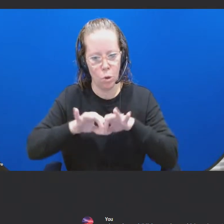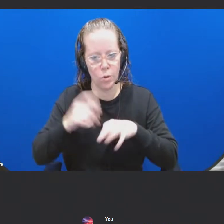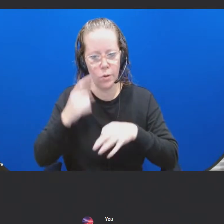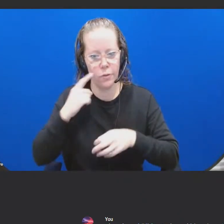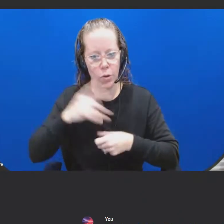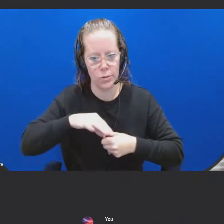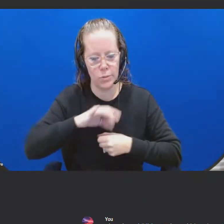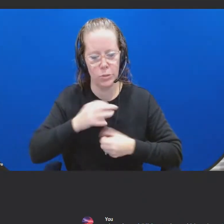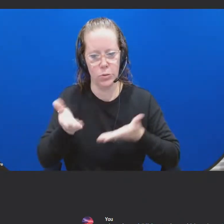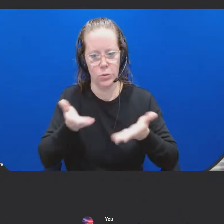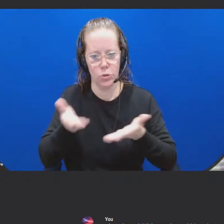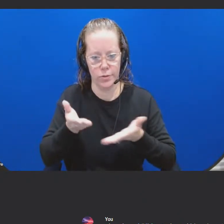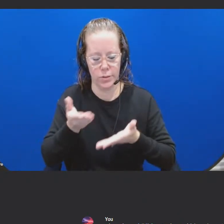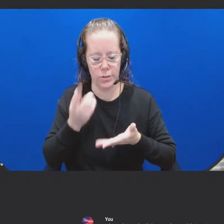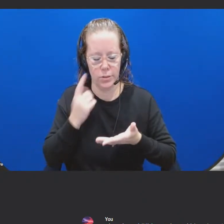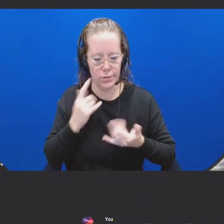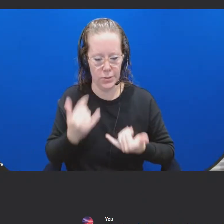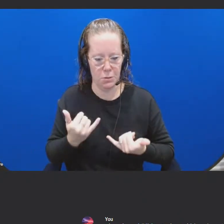this stage of their life.